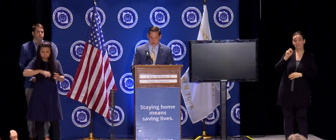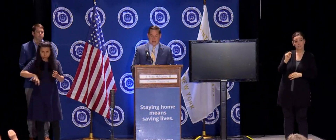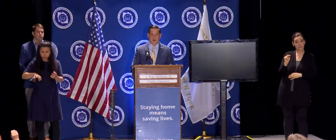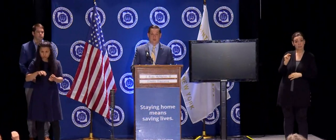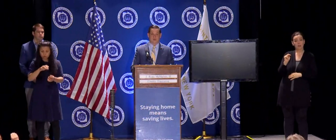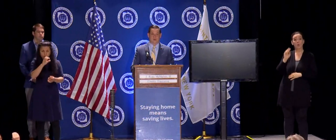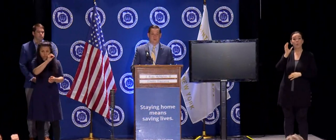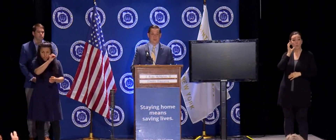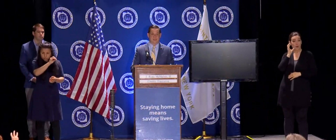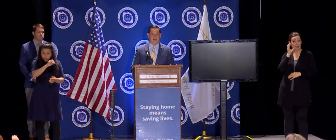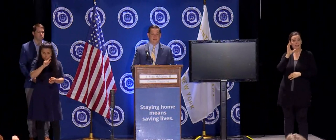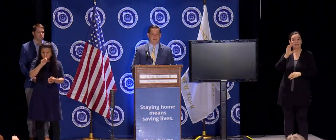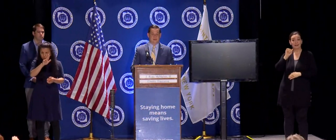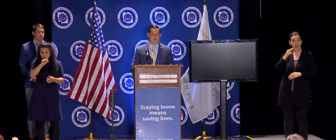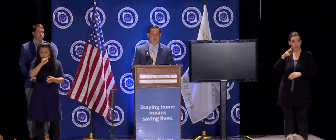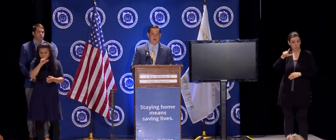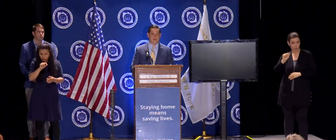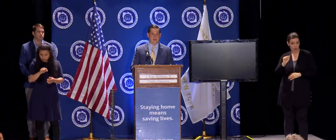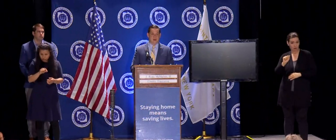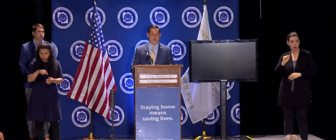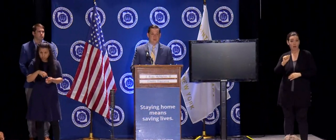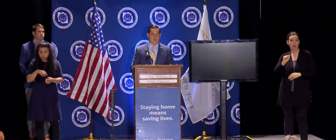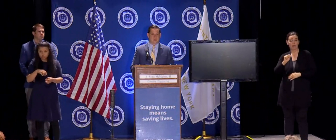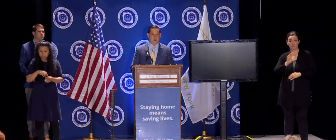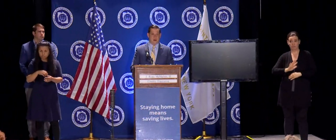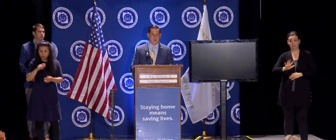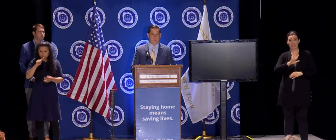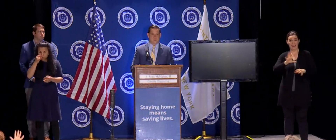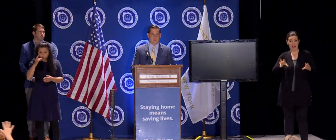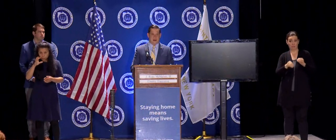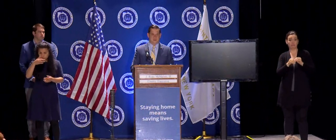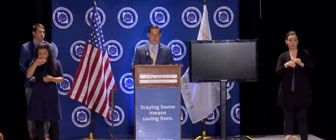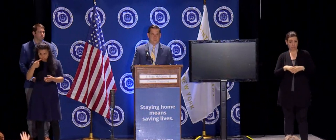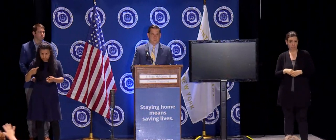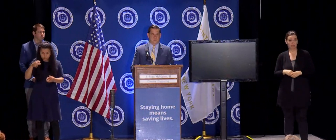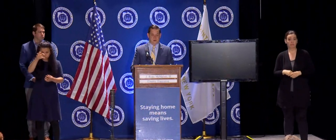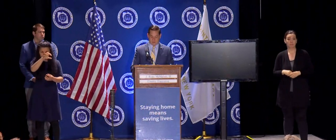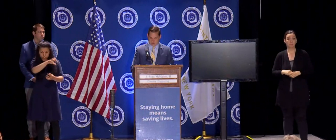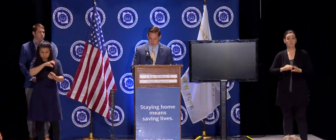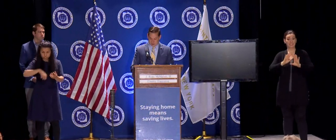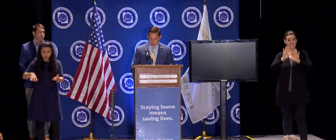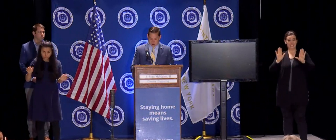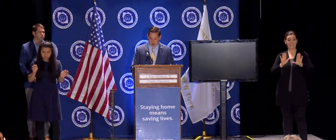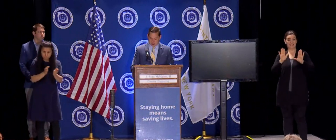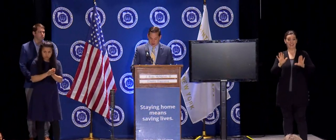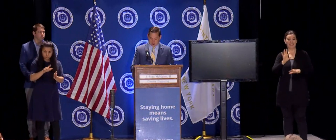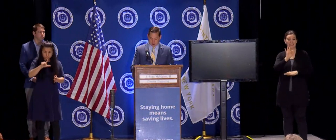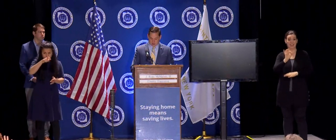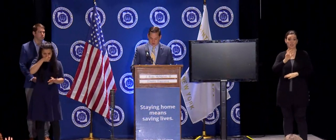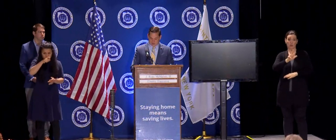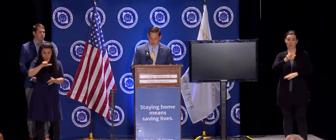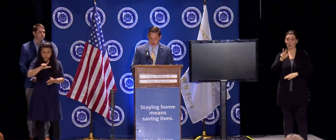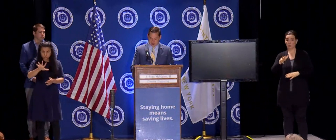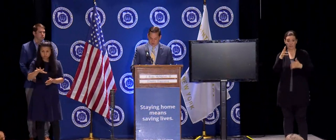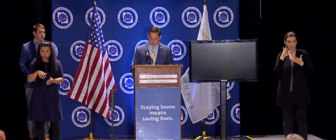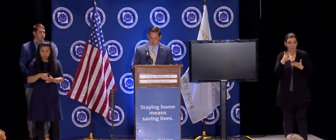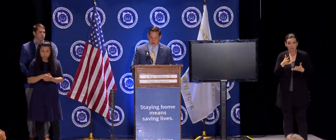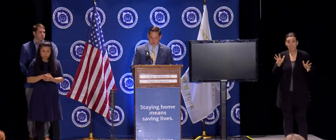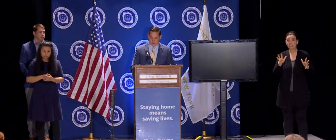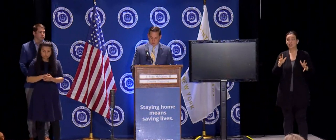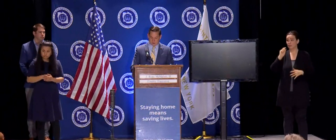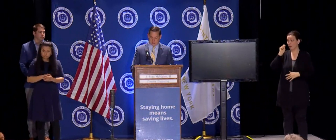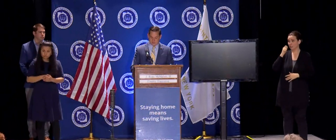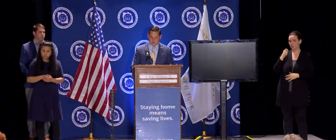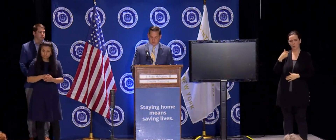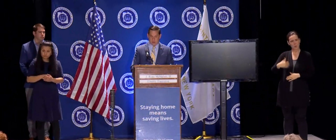Sunday, we had 933 tests on a Sunday, which is a lot of tests for a Sunday. And our seven-day average